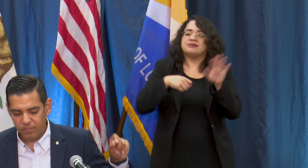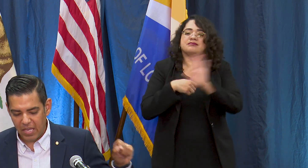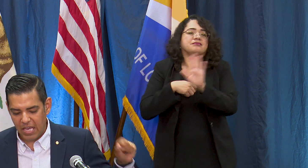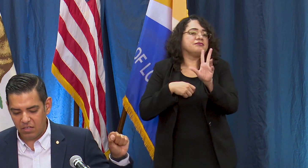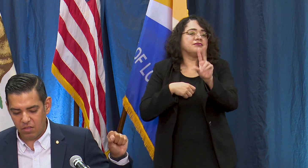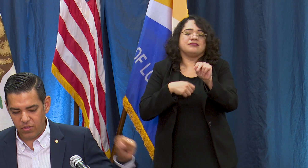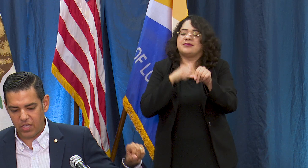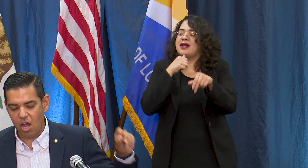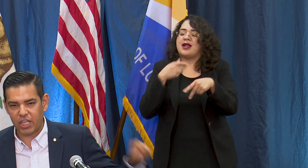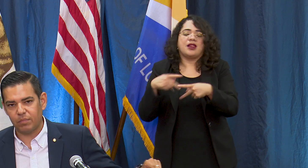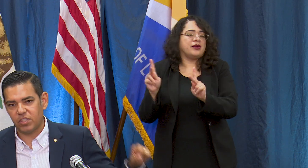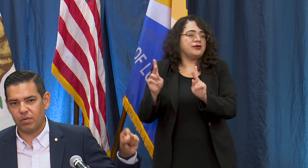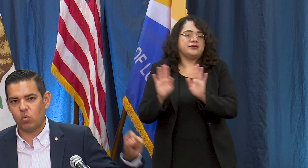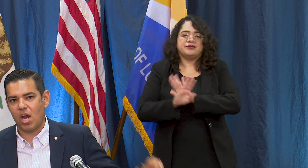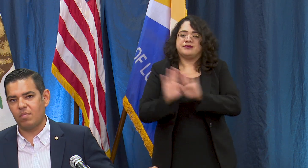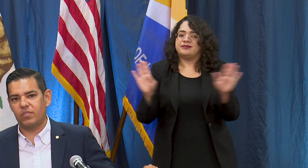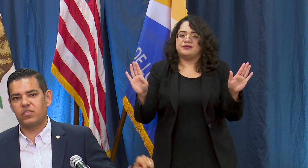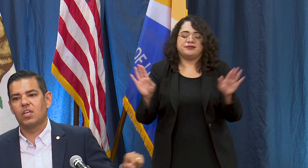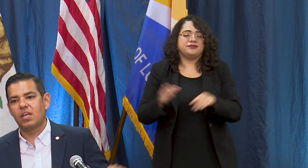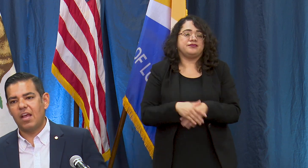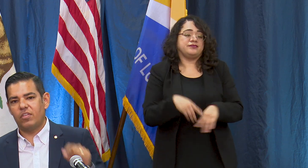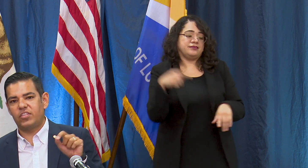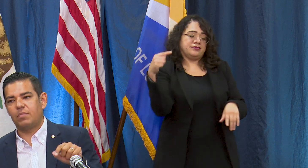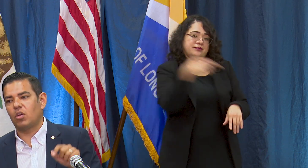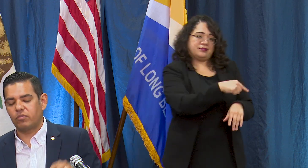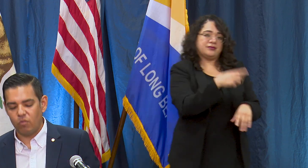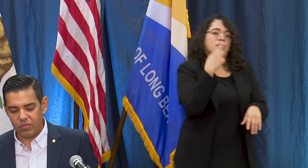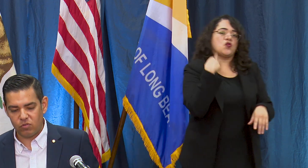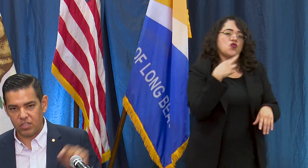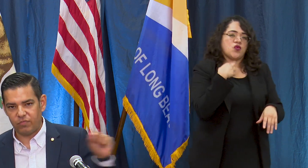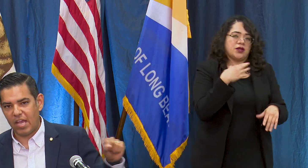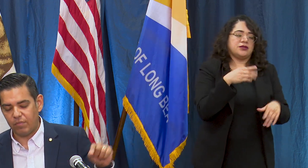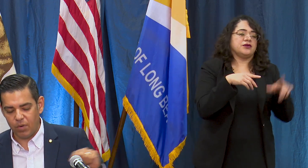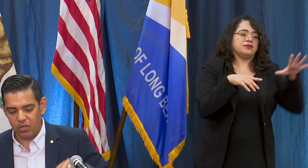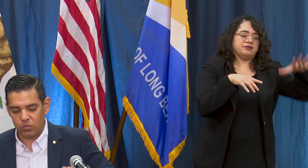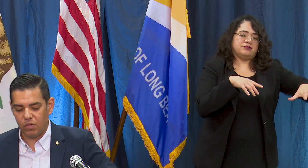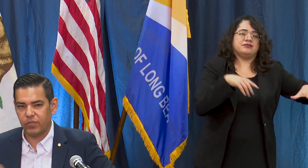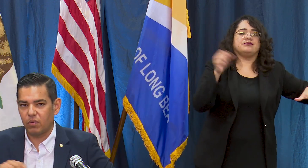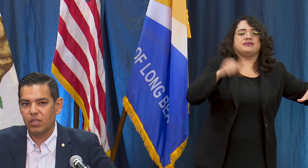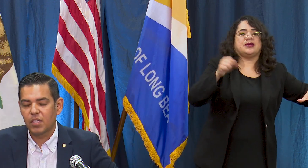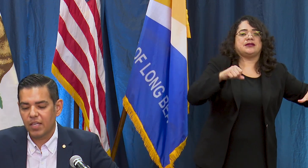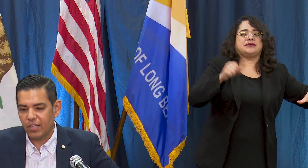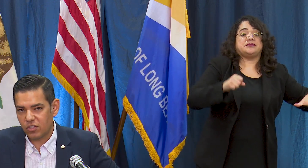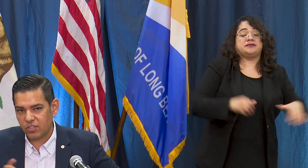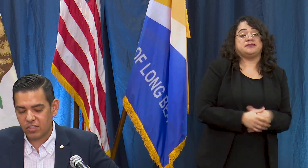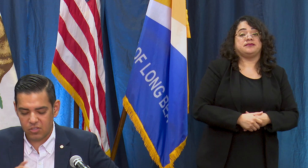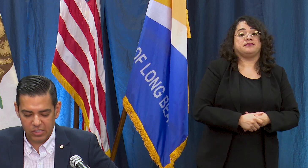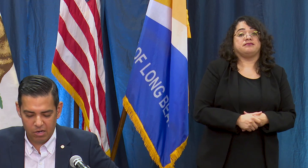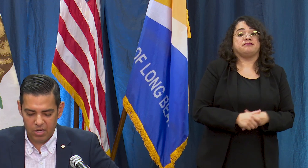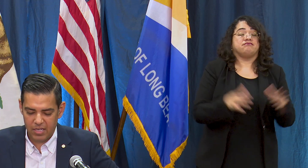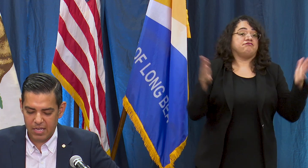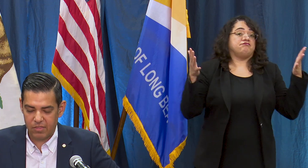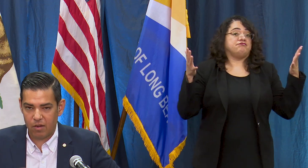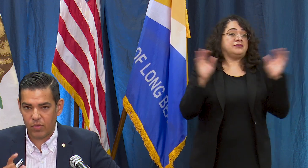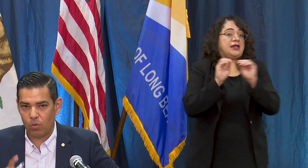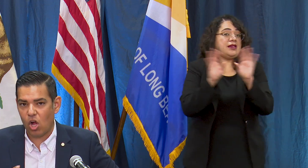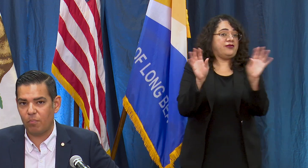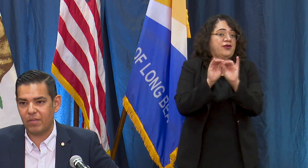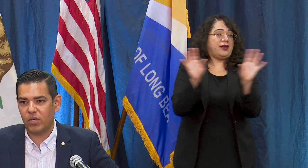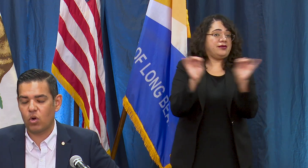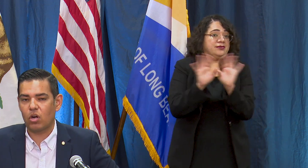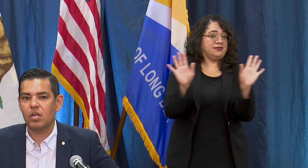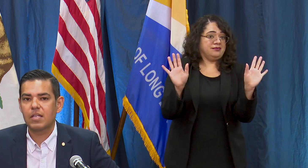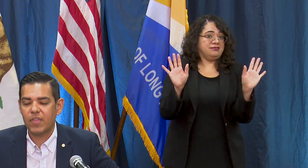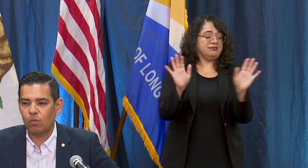distancing and the occupancy requirements. And the same goes for restaurants if they have a bar as well. So just clarity, and that will